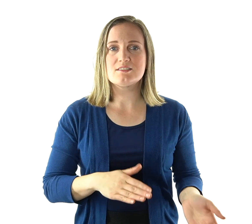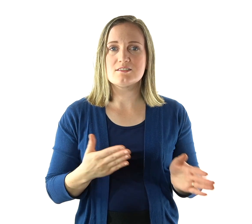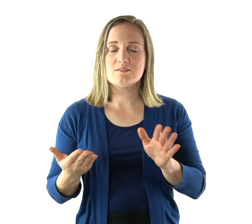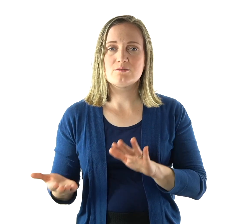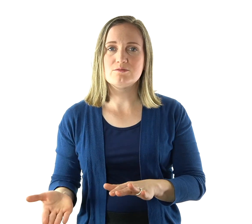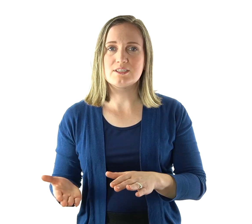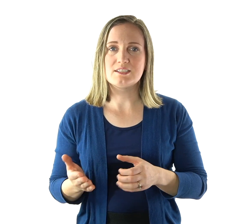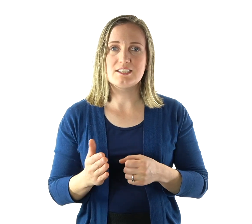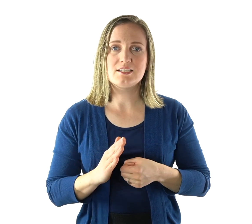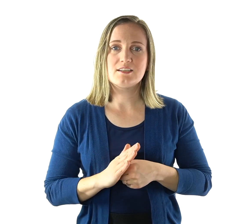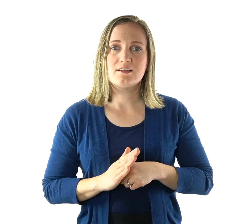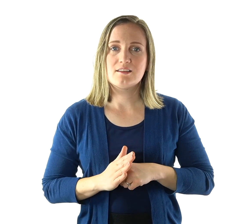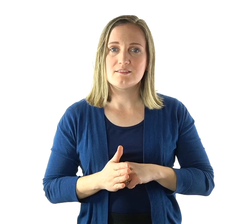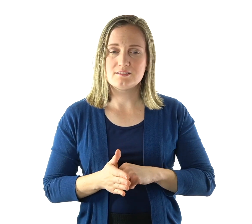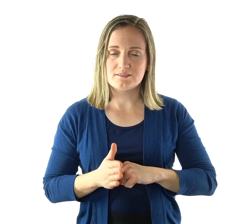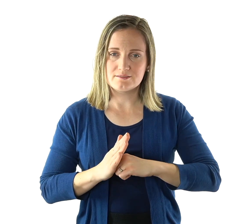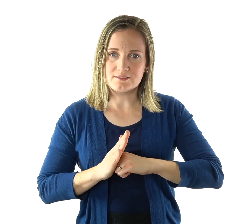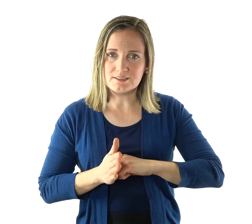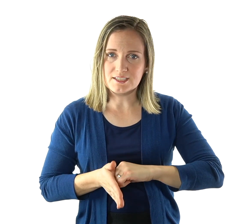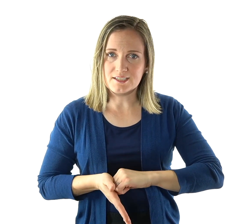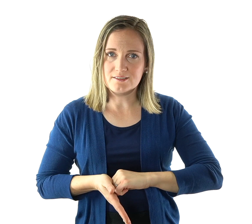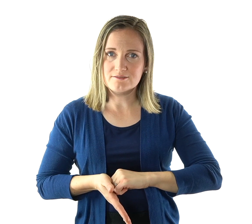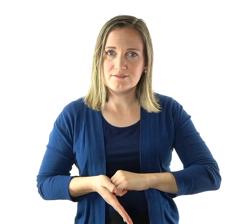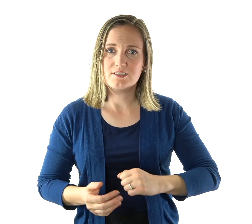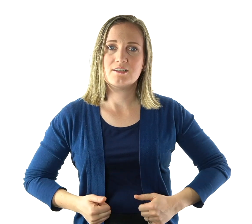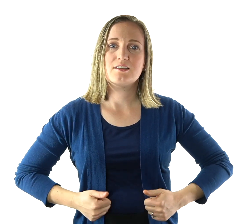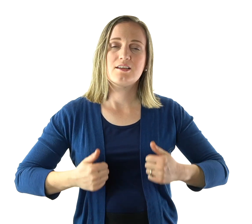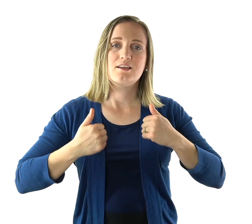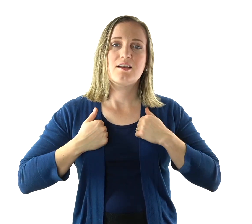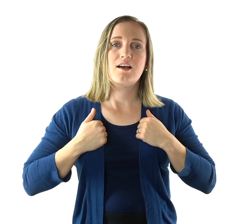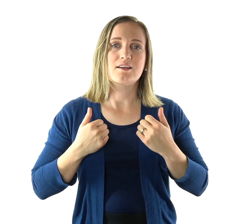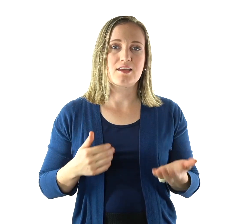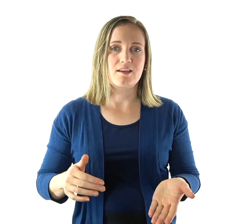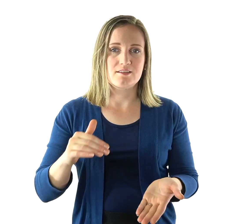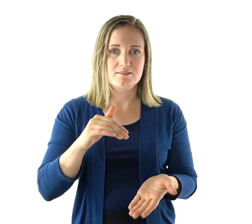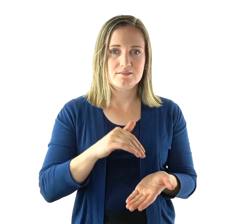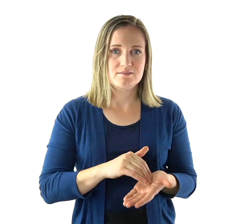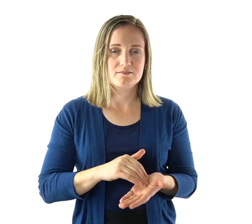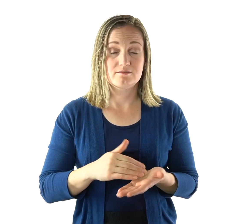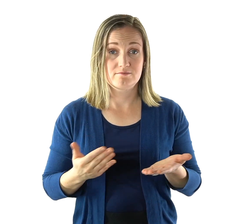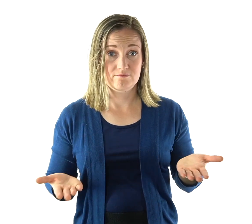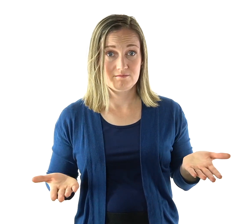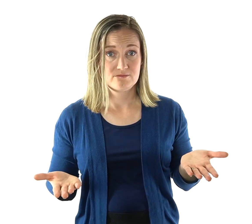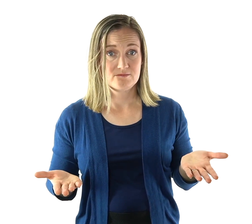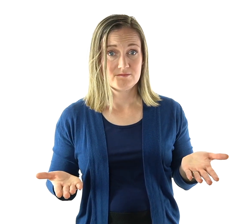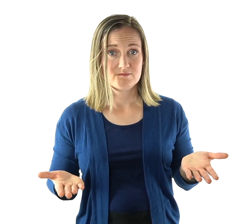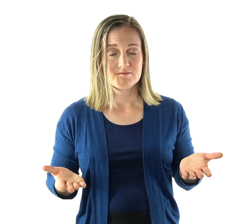Jesus really live again?